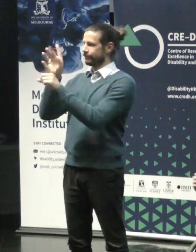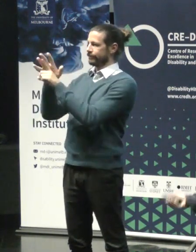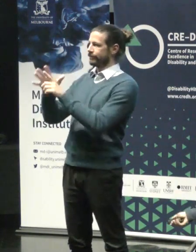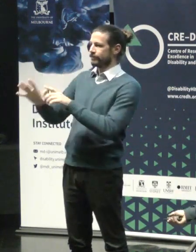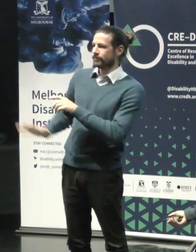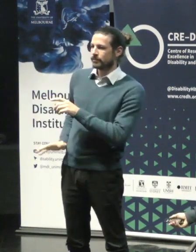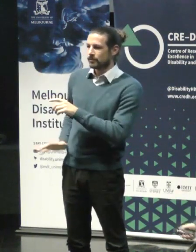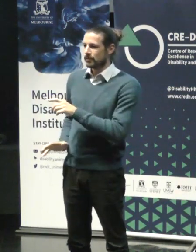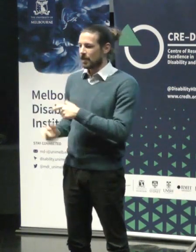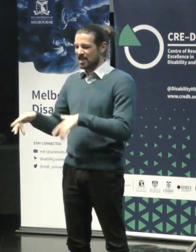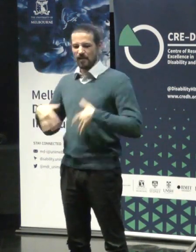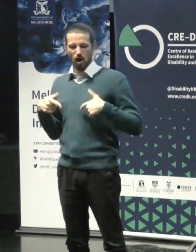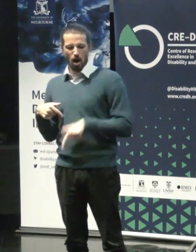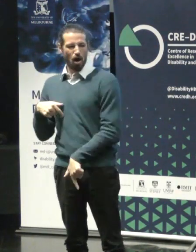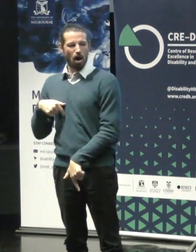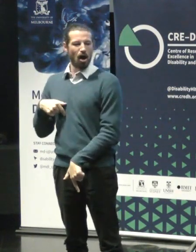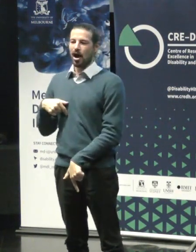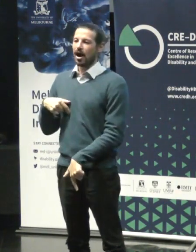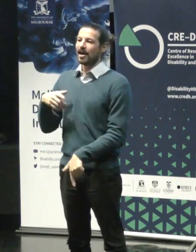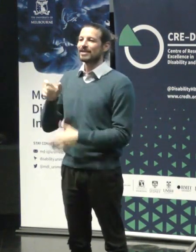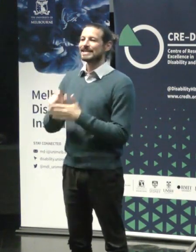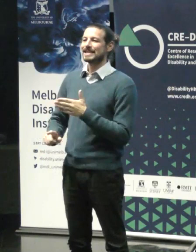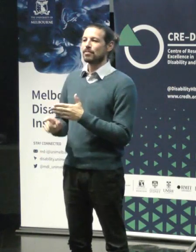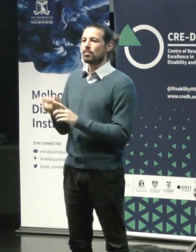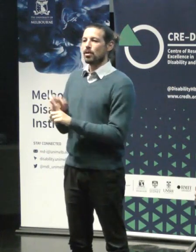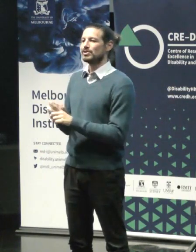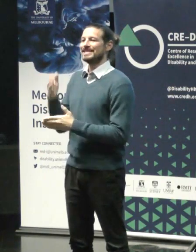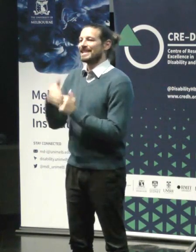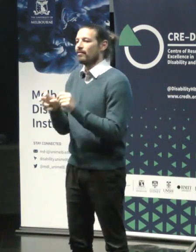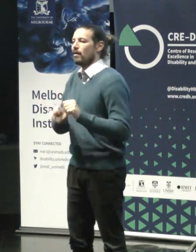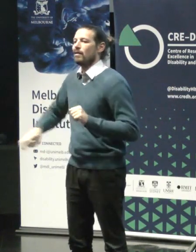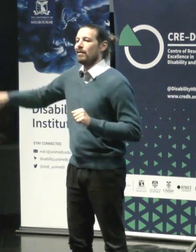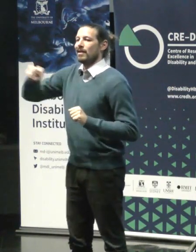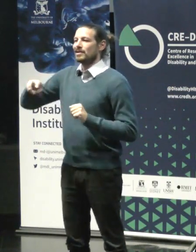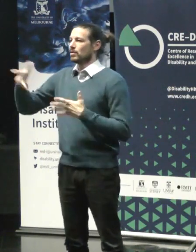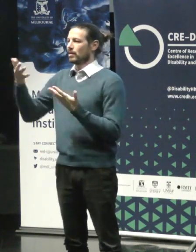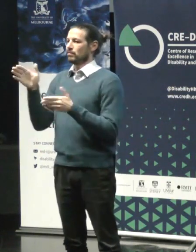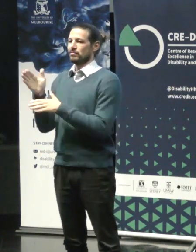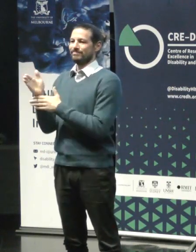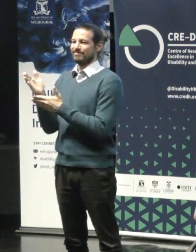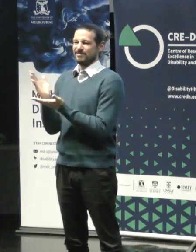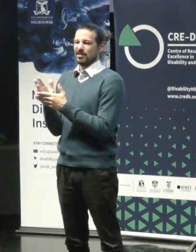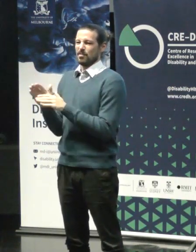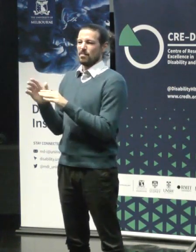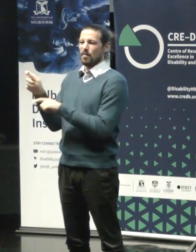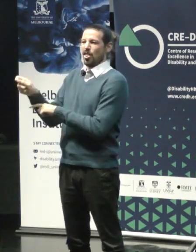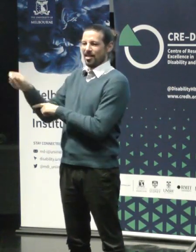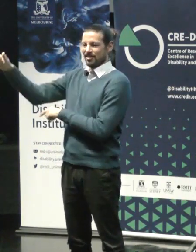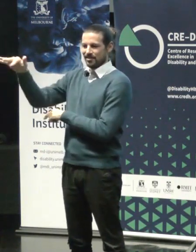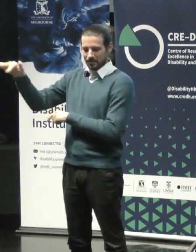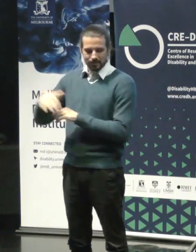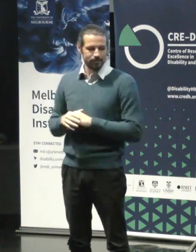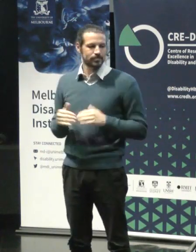know that the disabled person is never going to find out about it. So latent interpersonal conflict. Intrapersonal, this is about